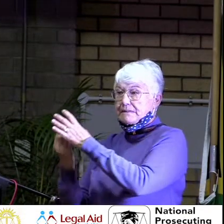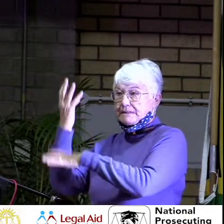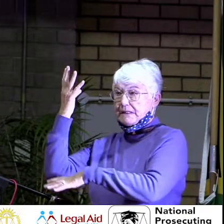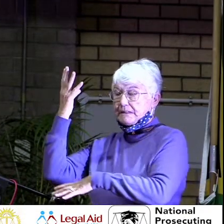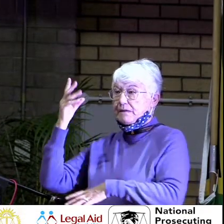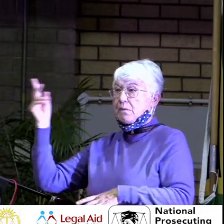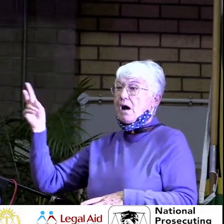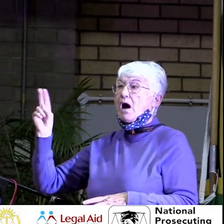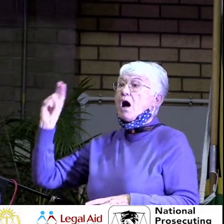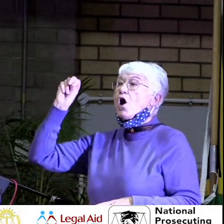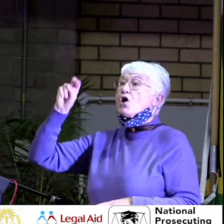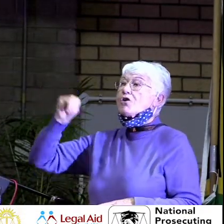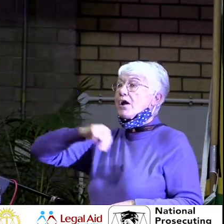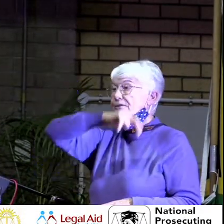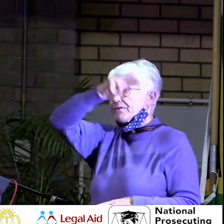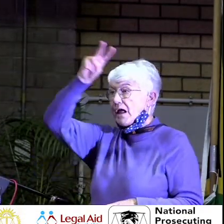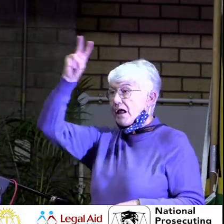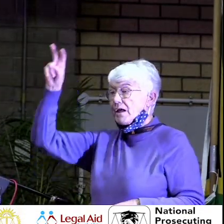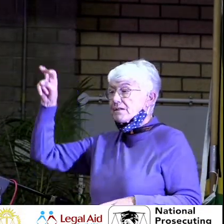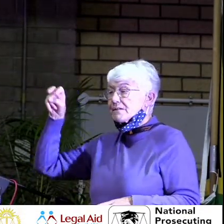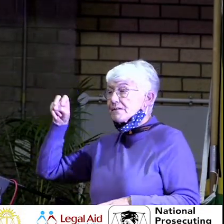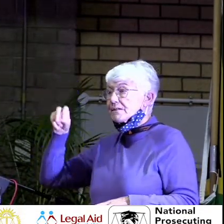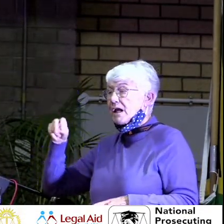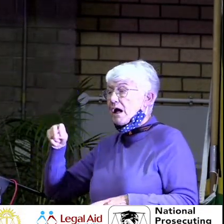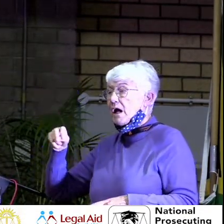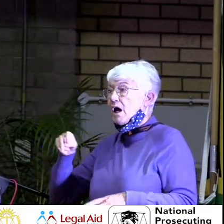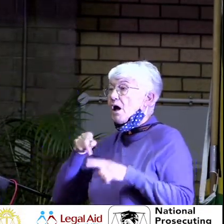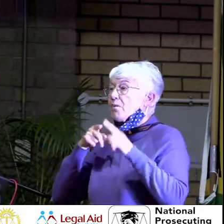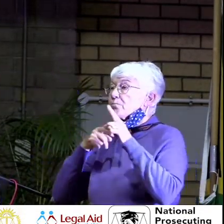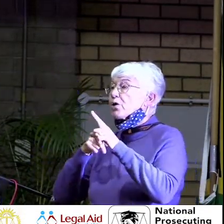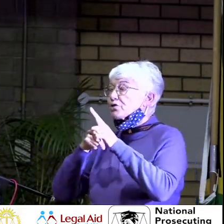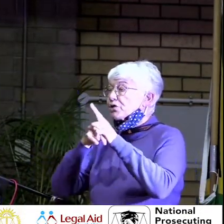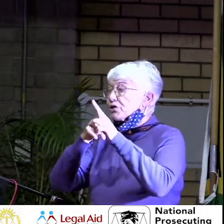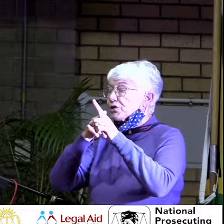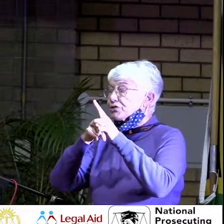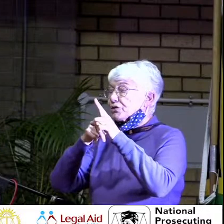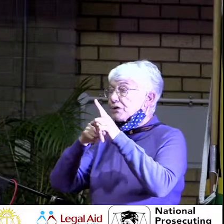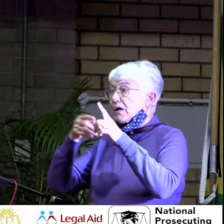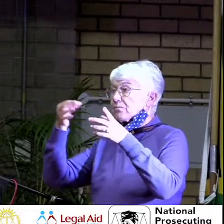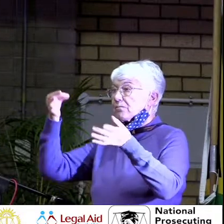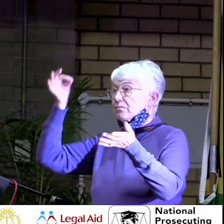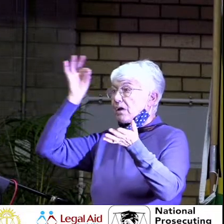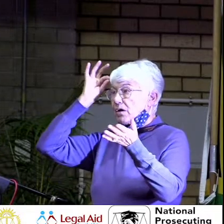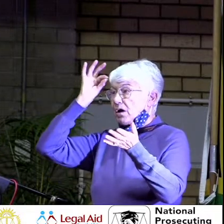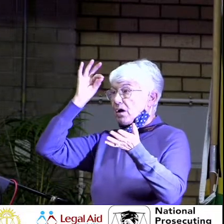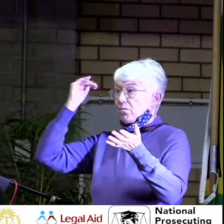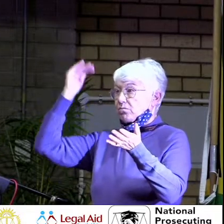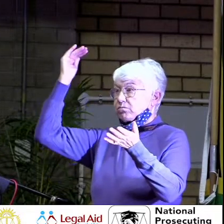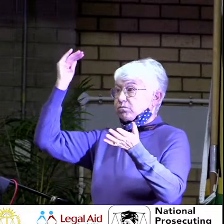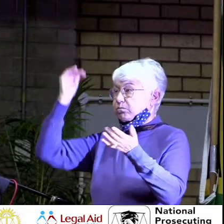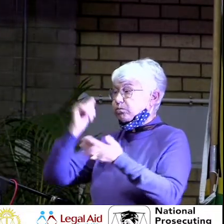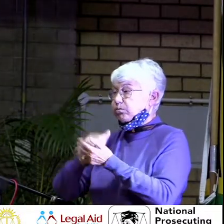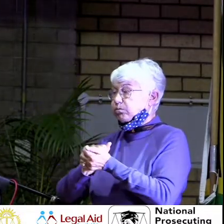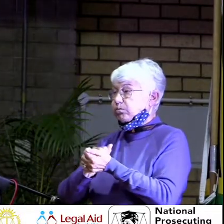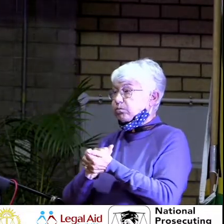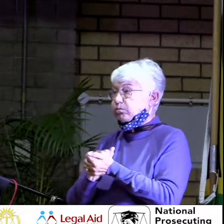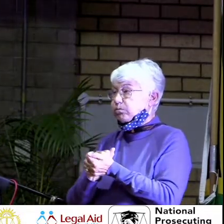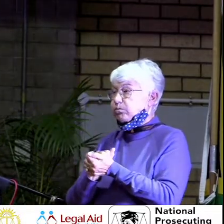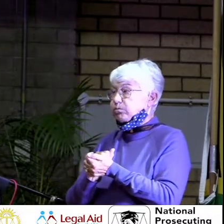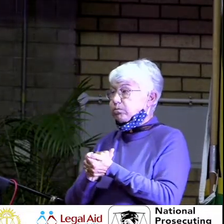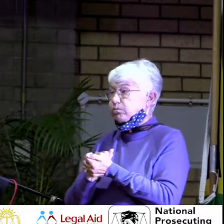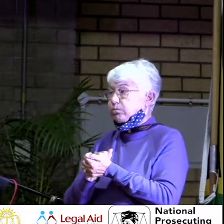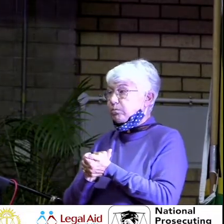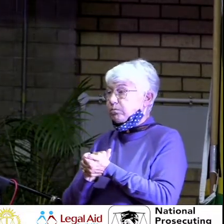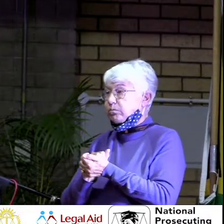National Prosecuting Authority in 1999 at the GF